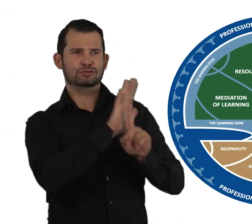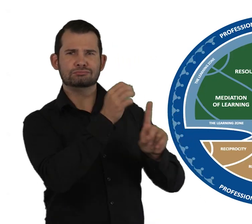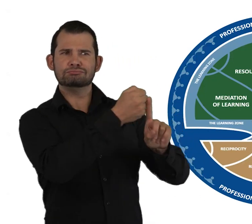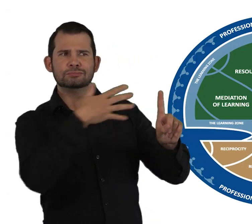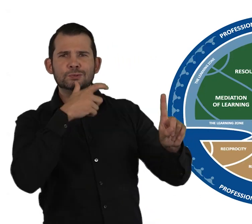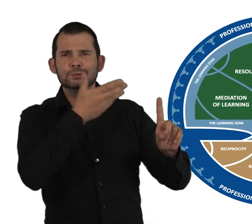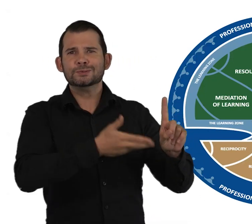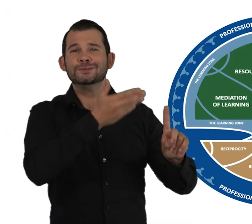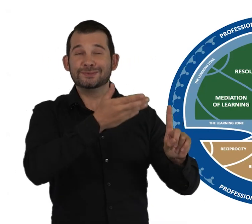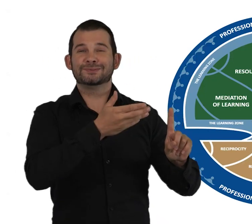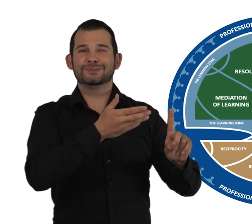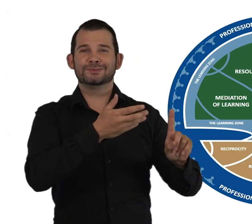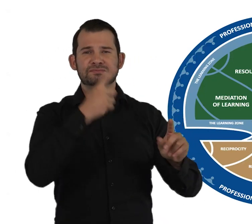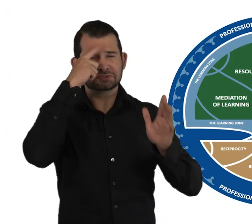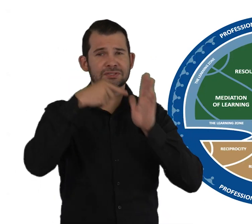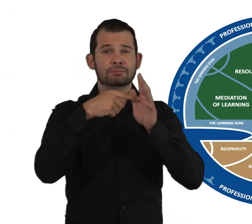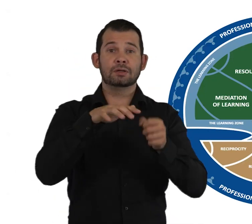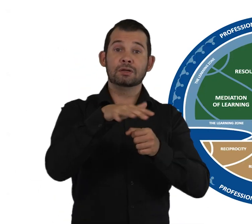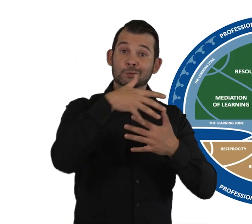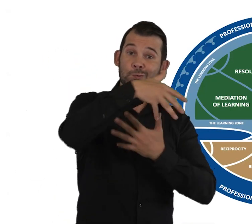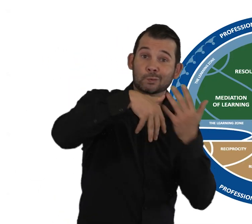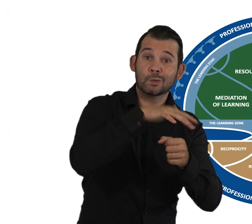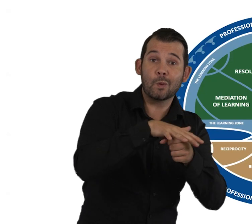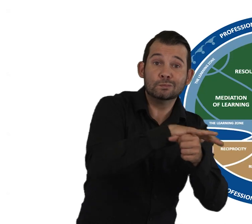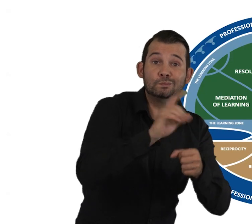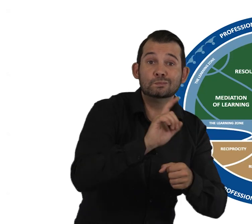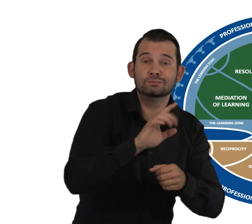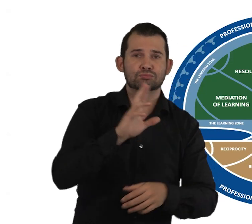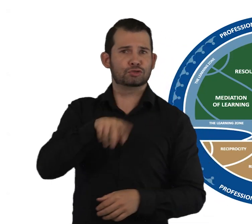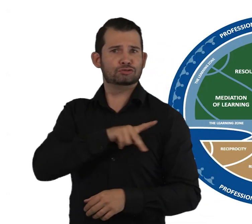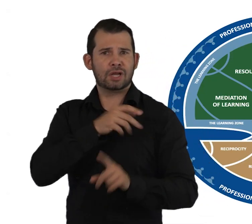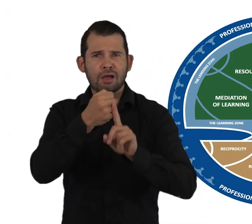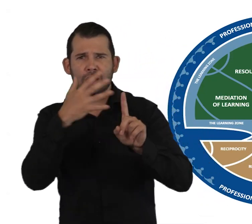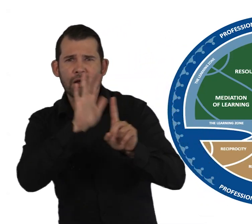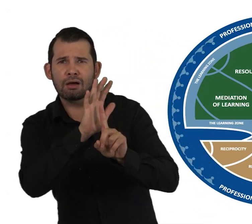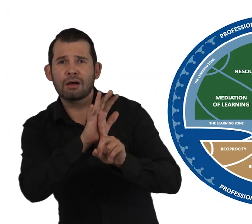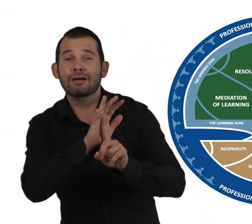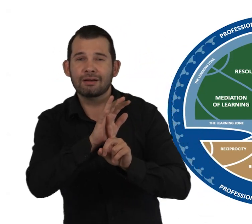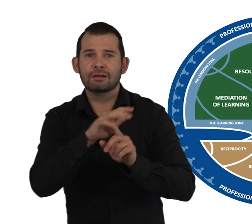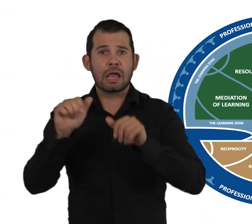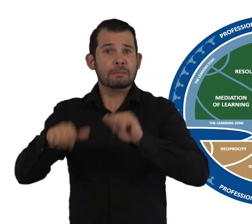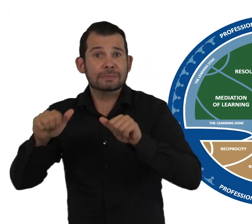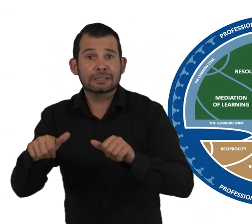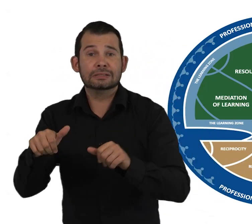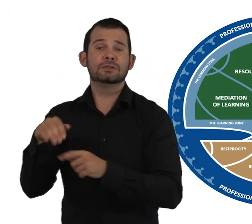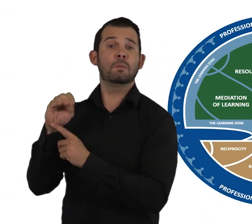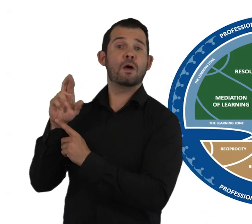them. For example, social location, personality traits, abilities,